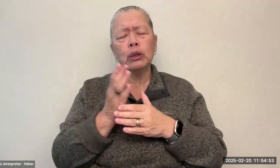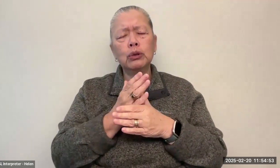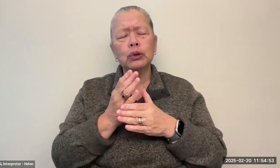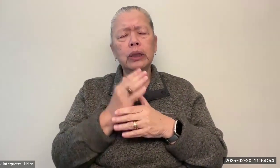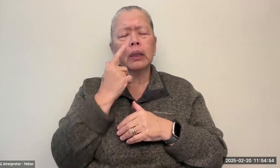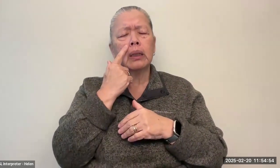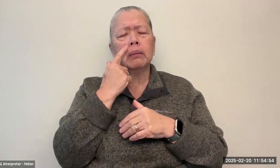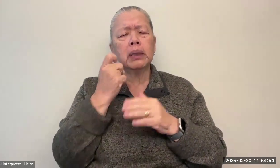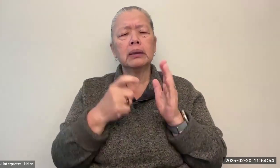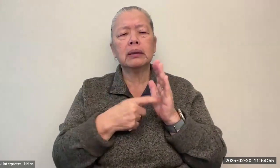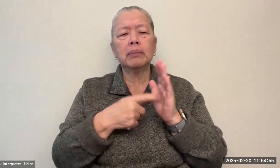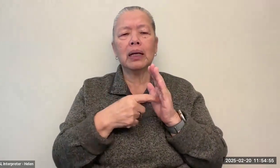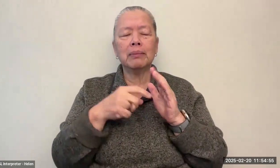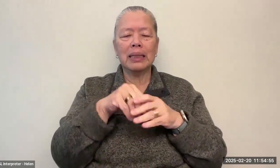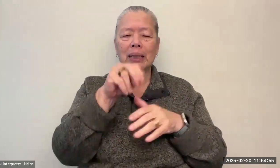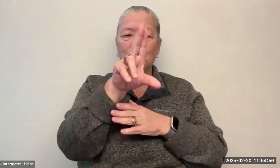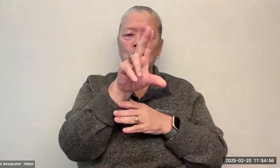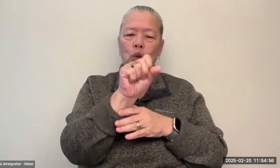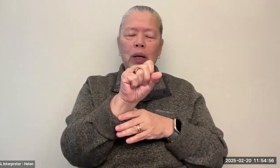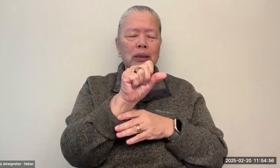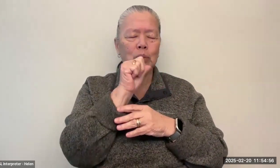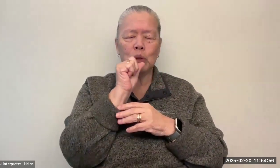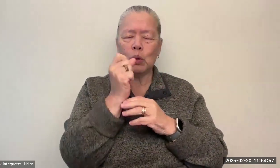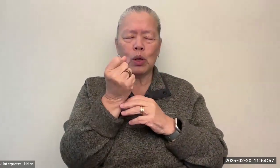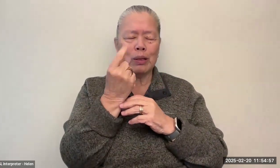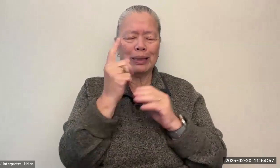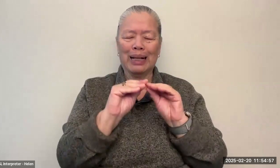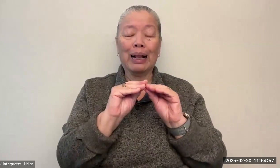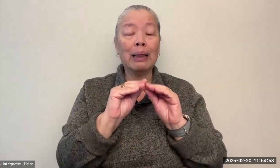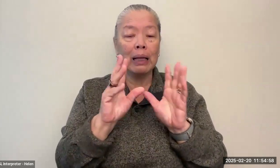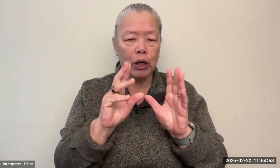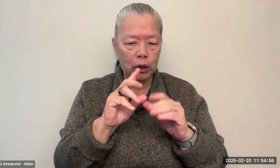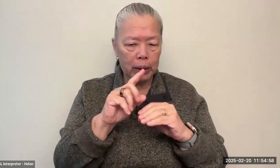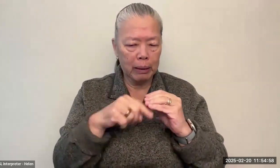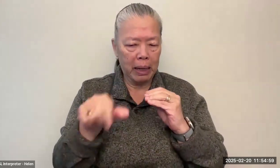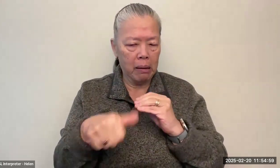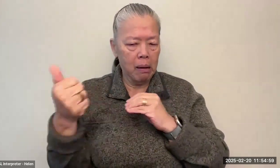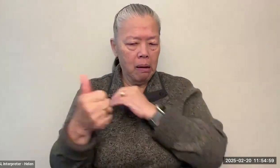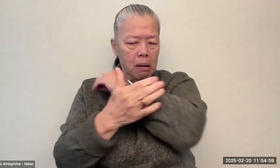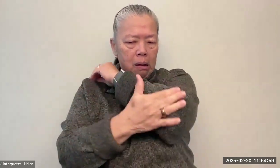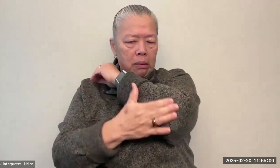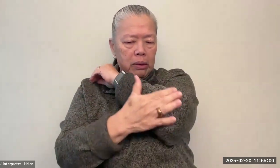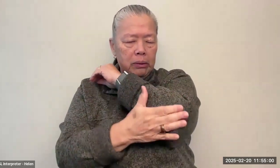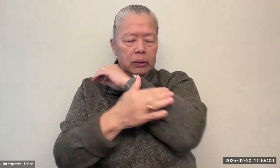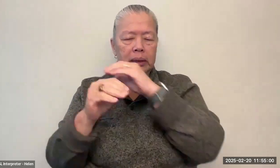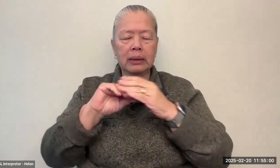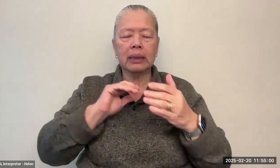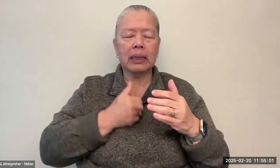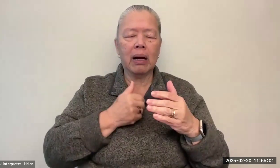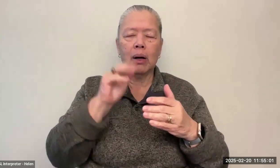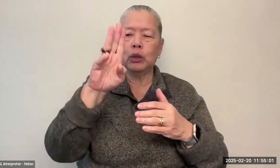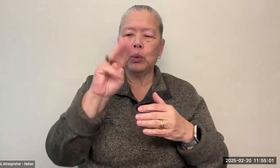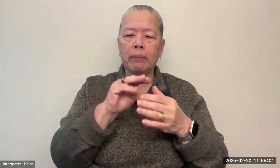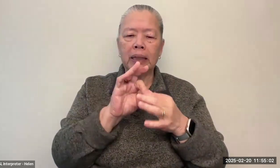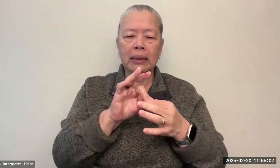because it's sometimes in the US context, we don't have a clear understanding of what happens in other places in our connection.